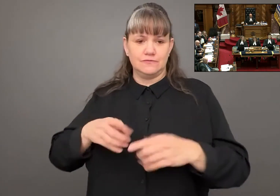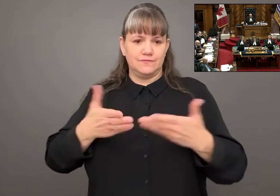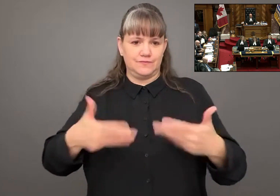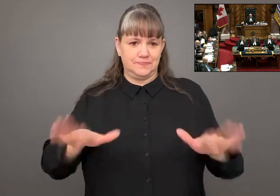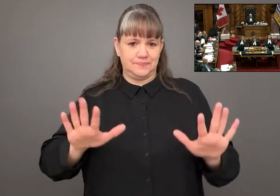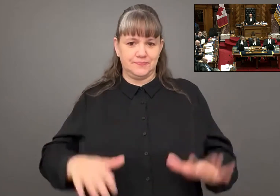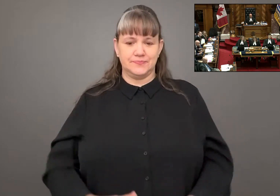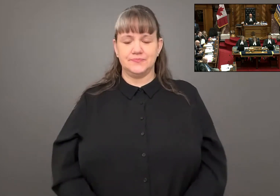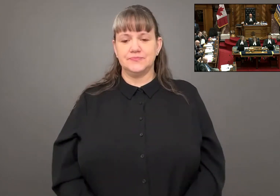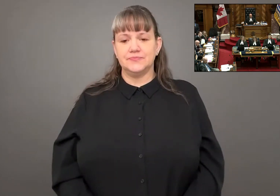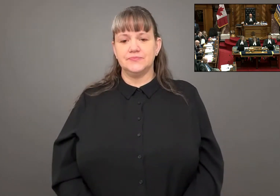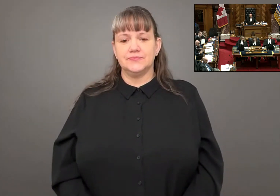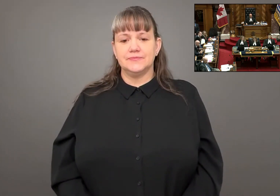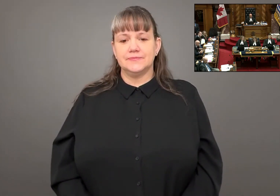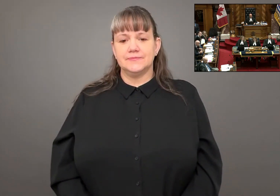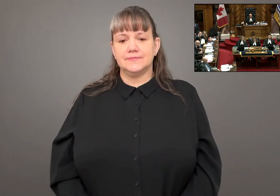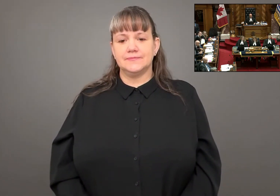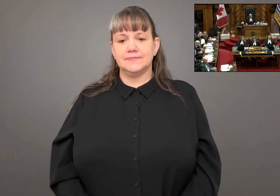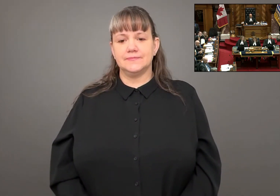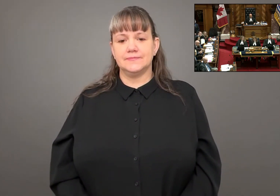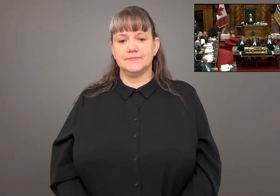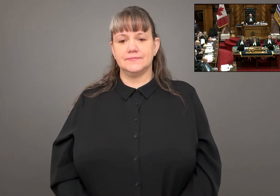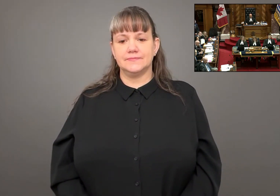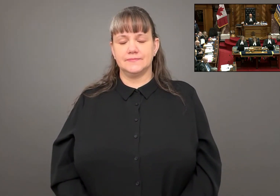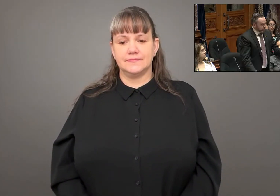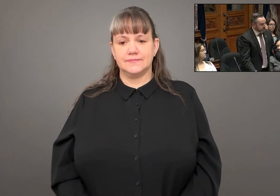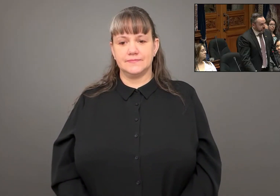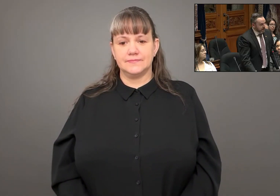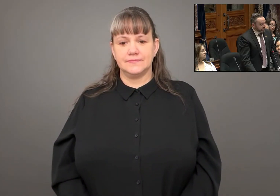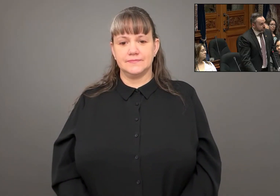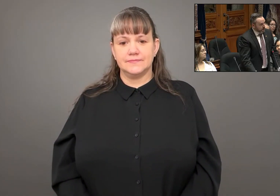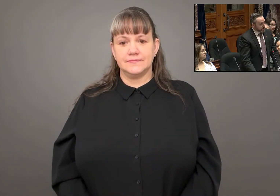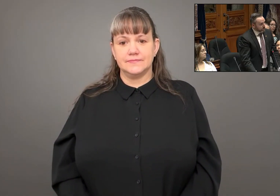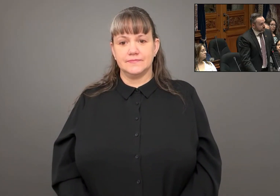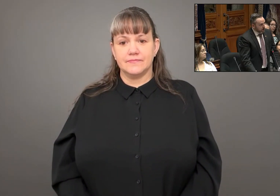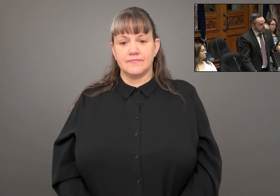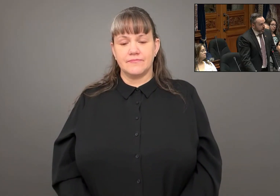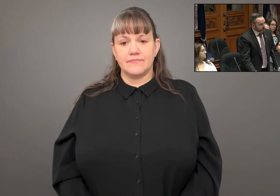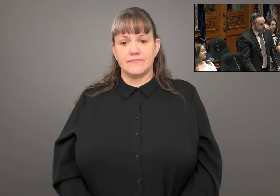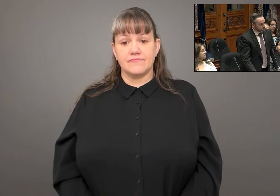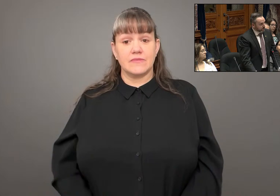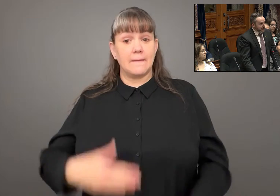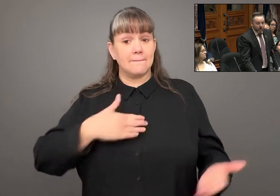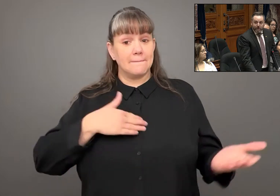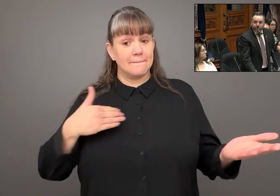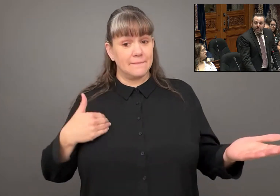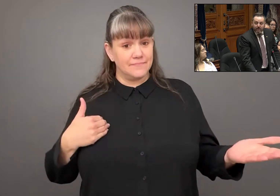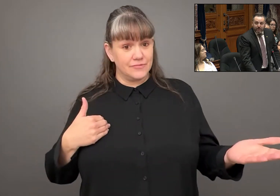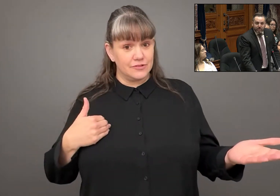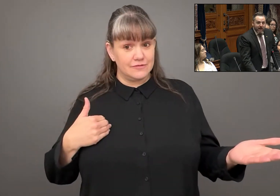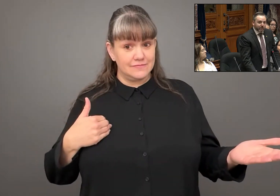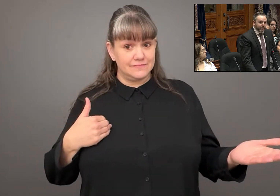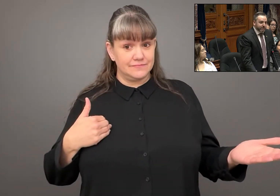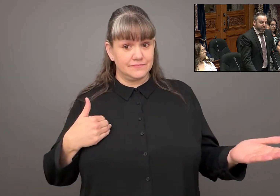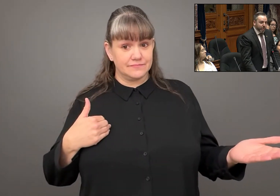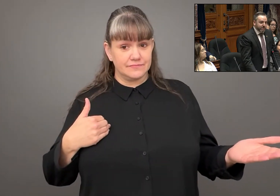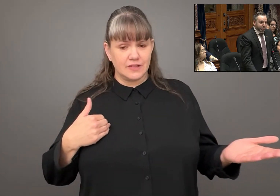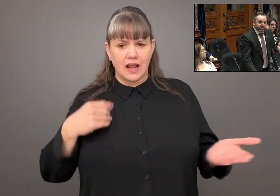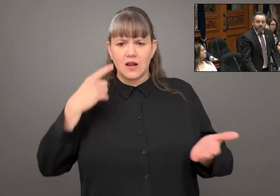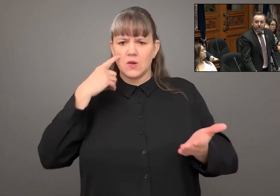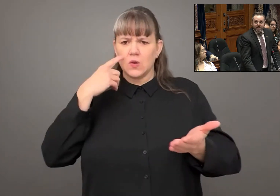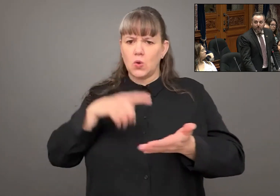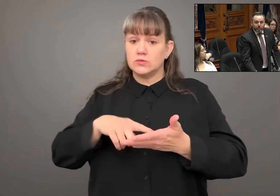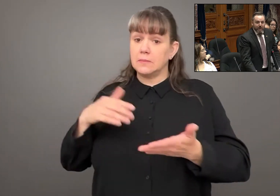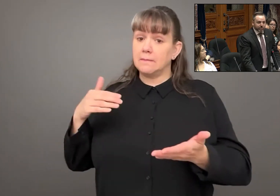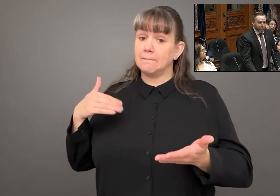Yep. Mr. Speaker, during debate, I noted that the Minister of State for Trade used unparliamentary language. Given how little he has